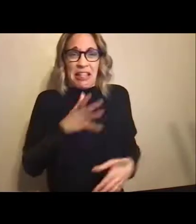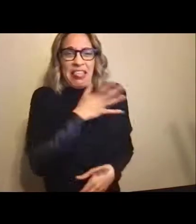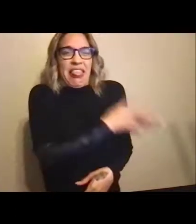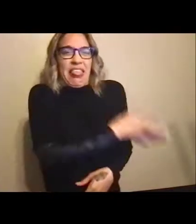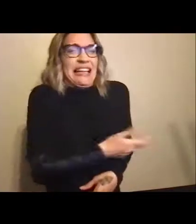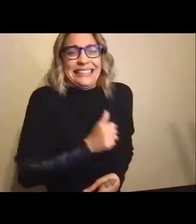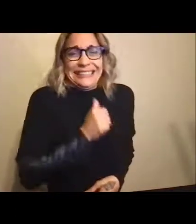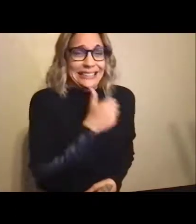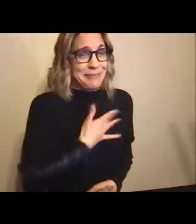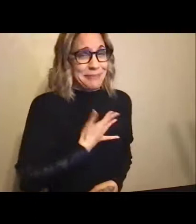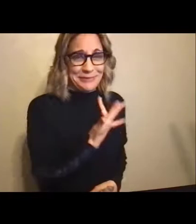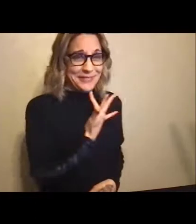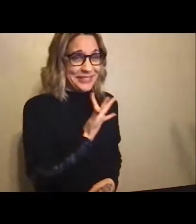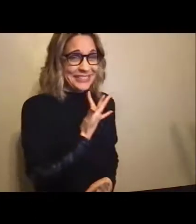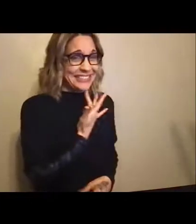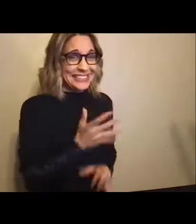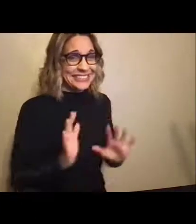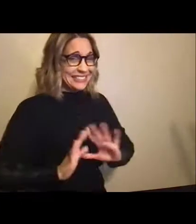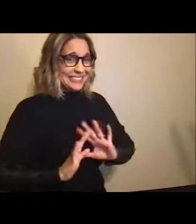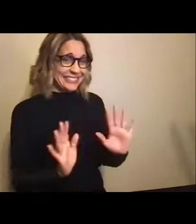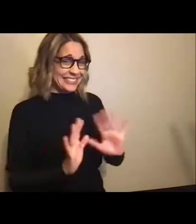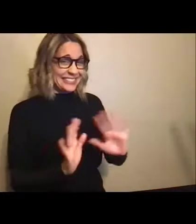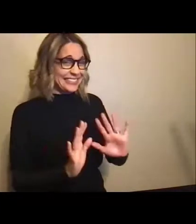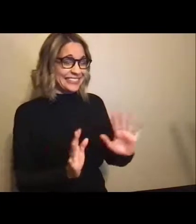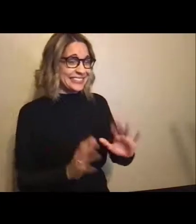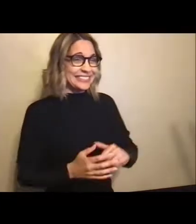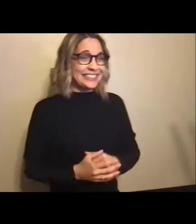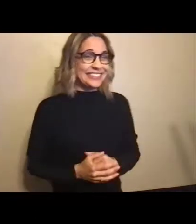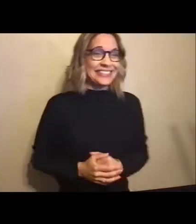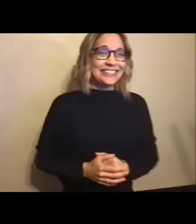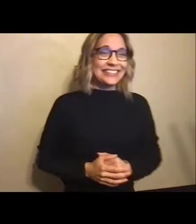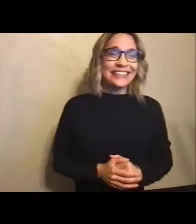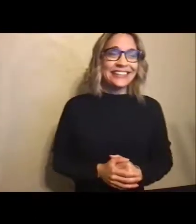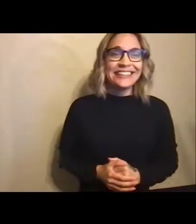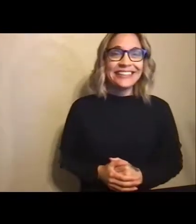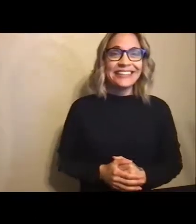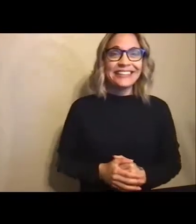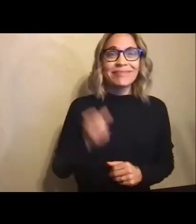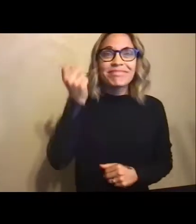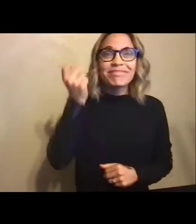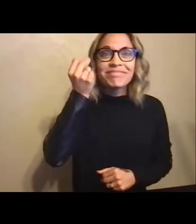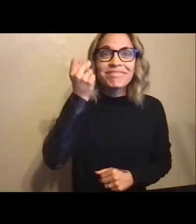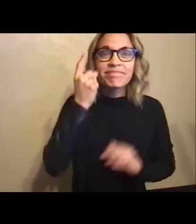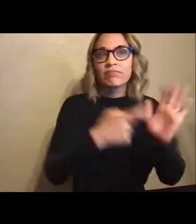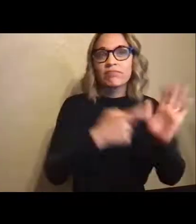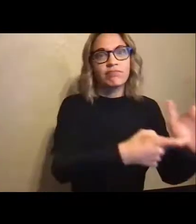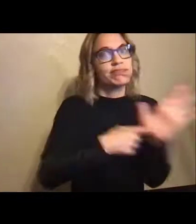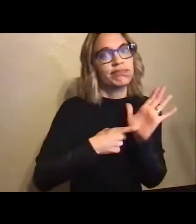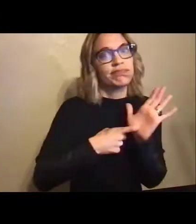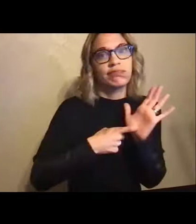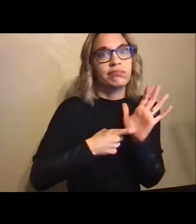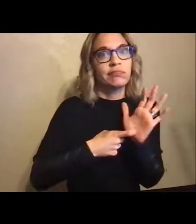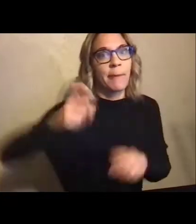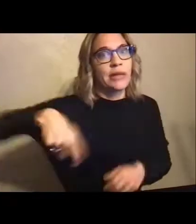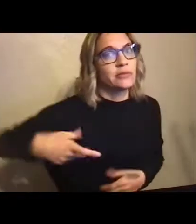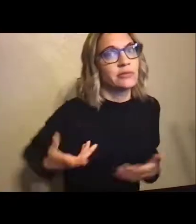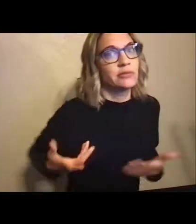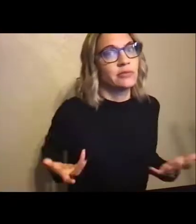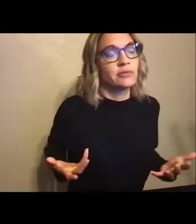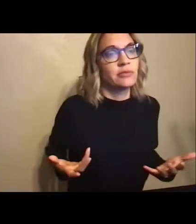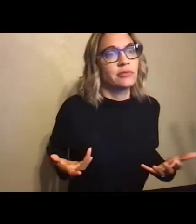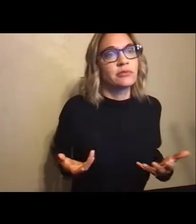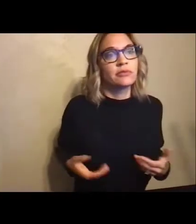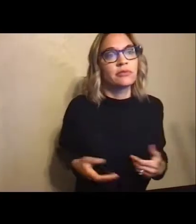PowerPoints, etc. All of those sort of like day-to-day little tasks, they're not my favorite. But I